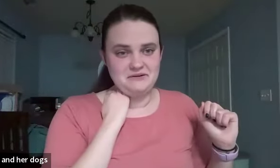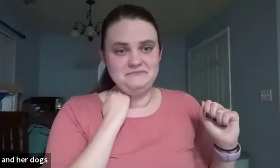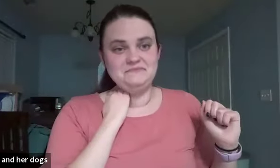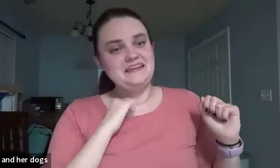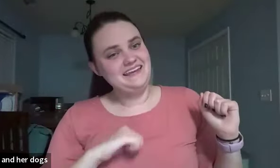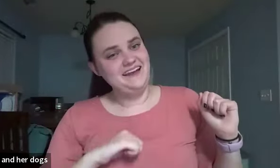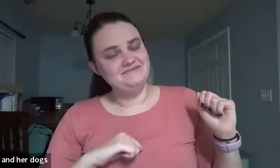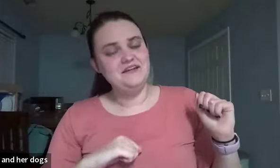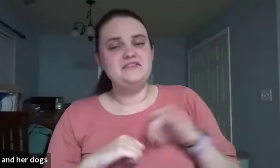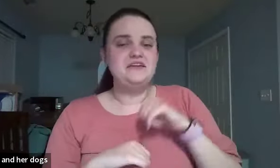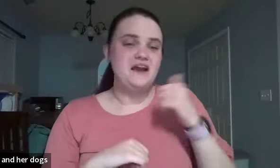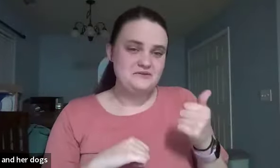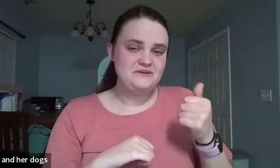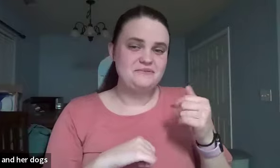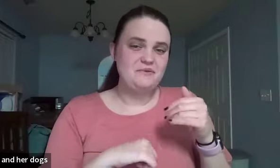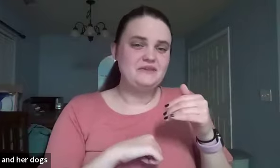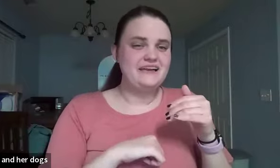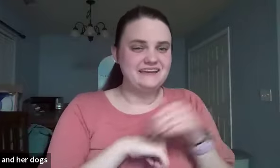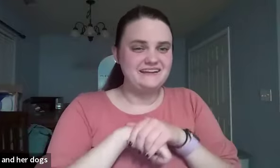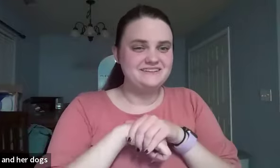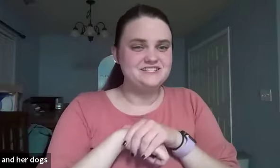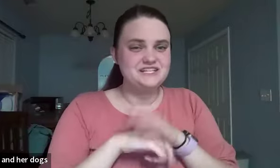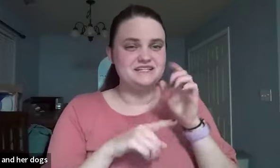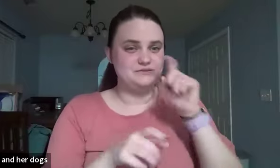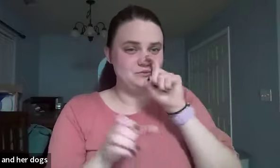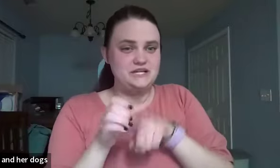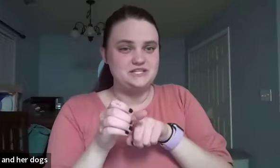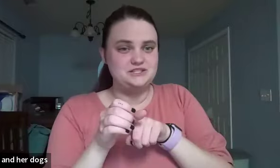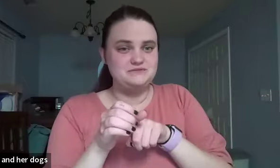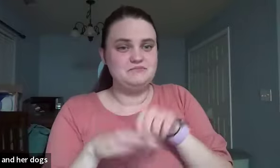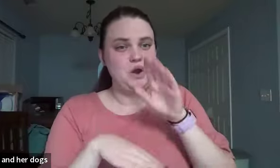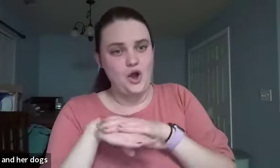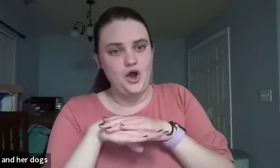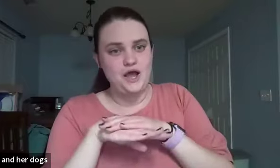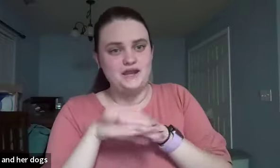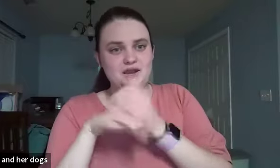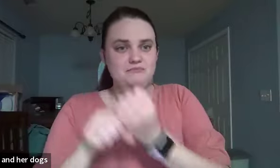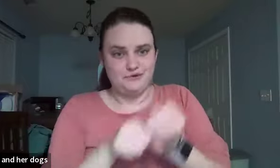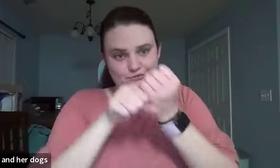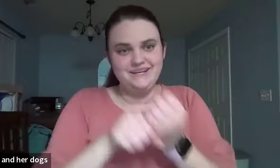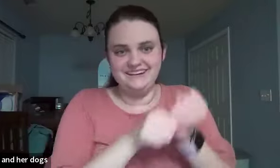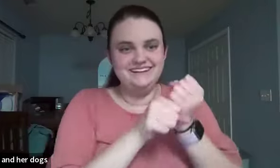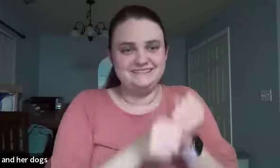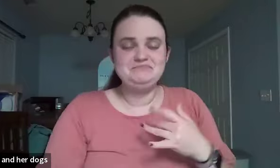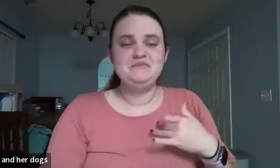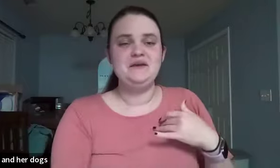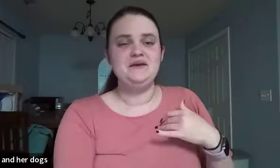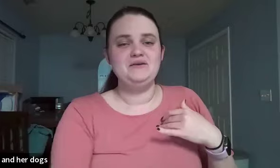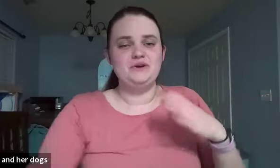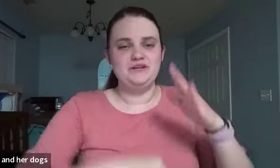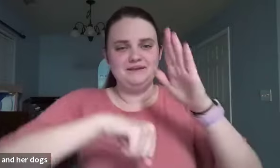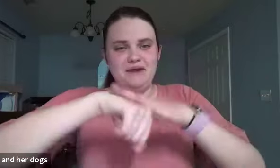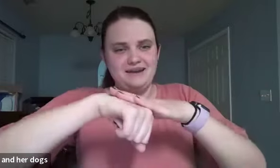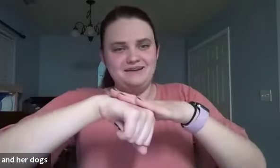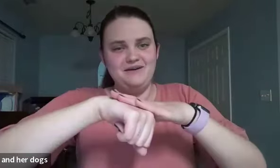So yeah. The other one, the more like English is witch on broom. Where you like pat it